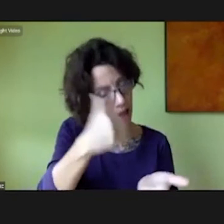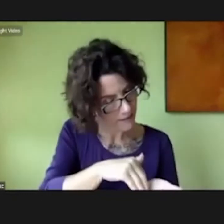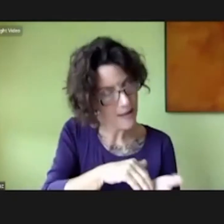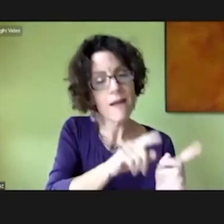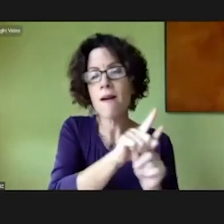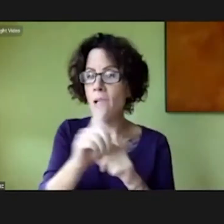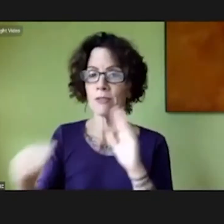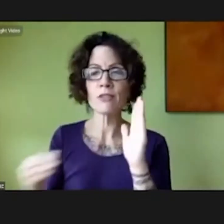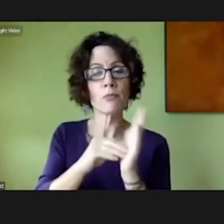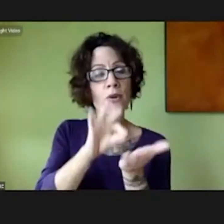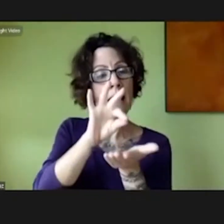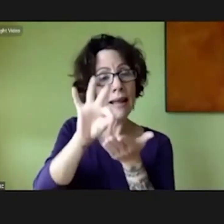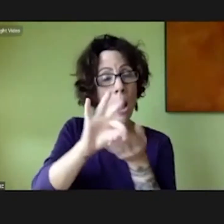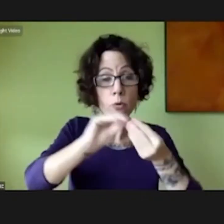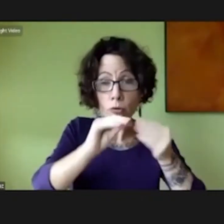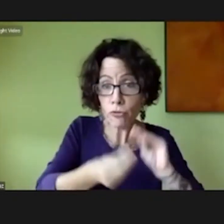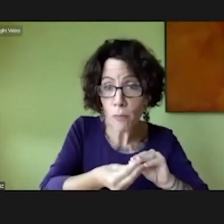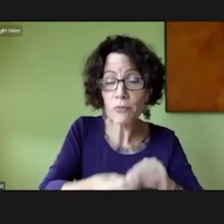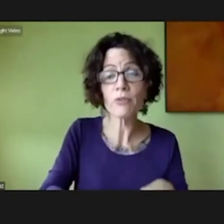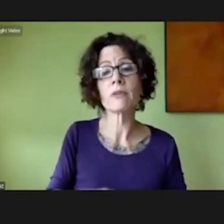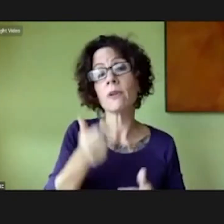a 401k, an IRA,